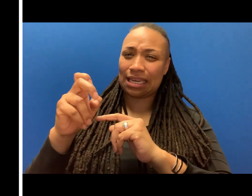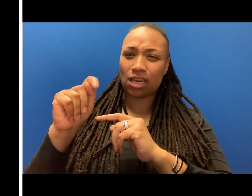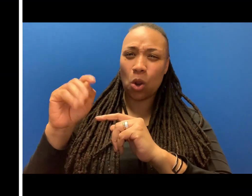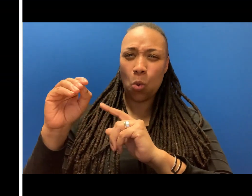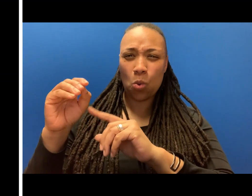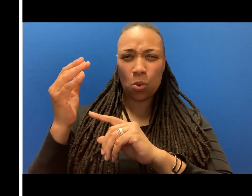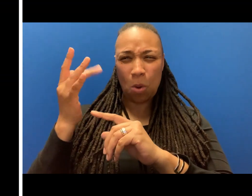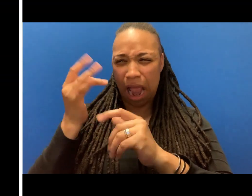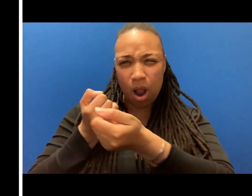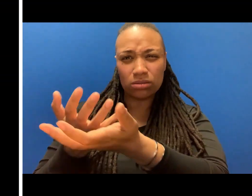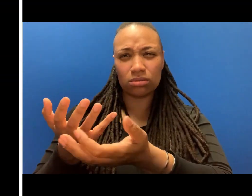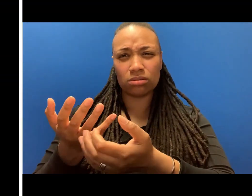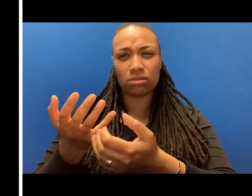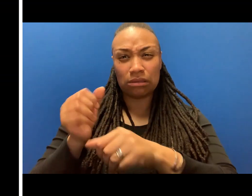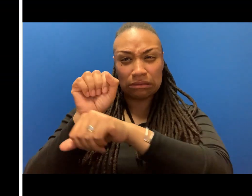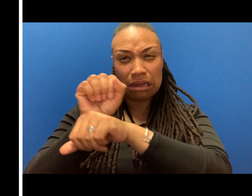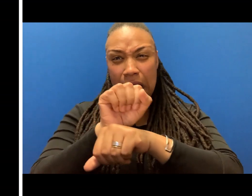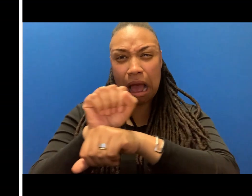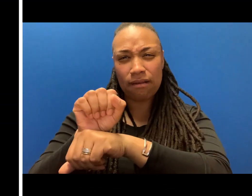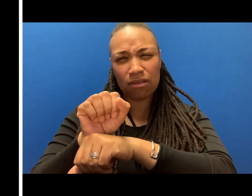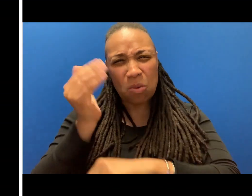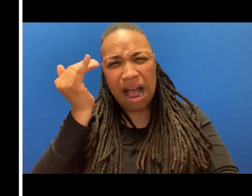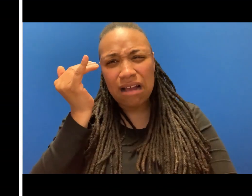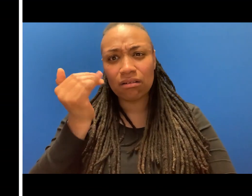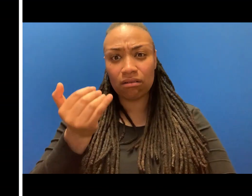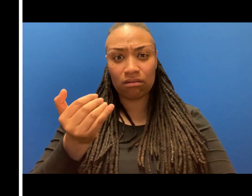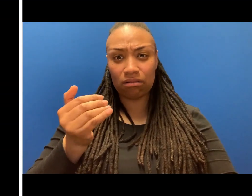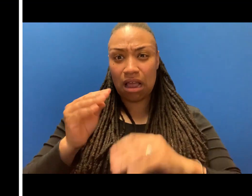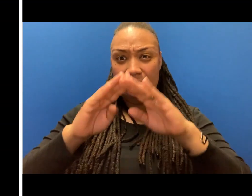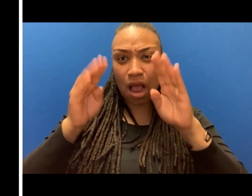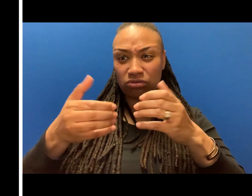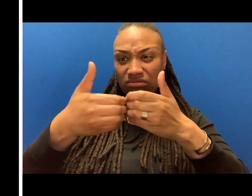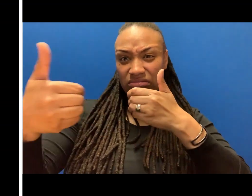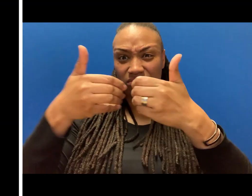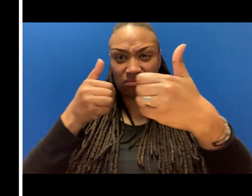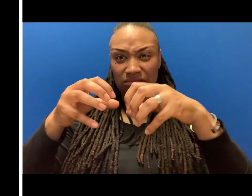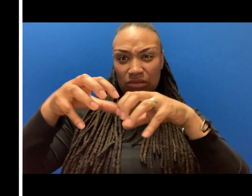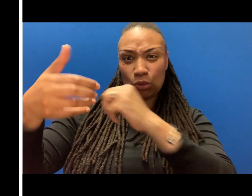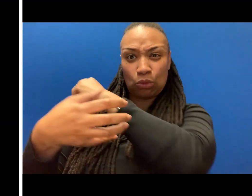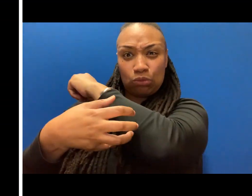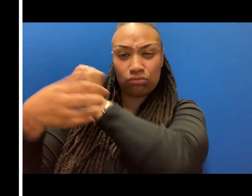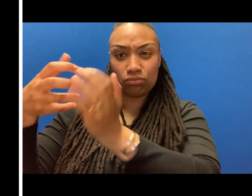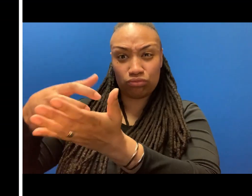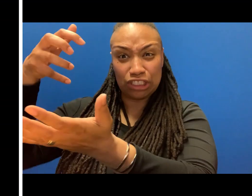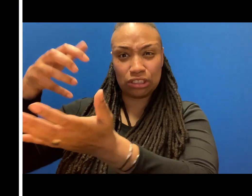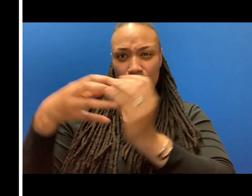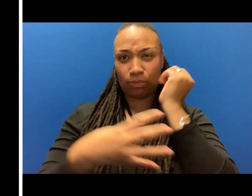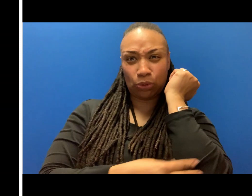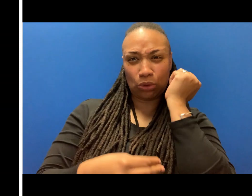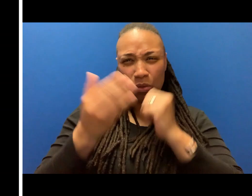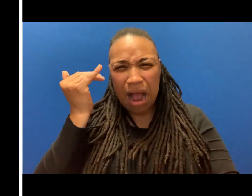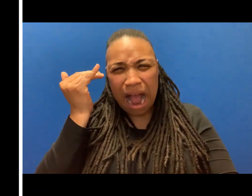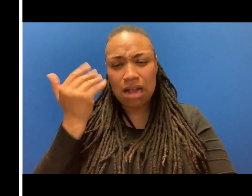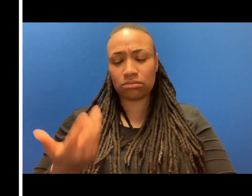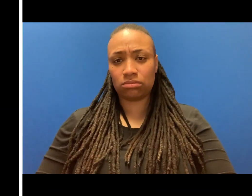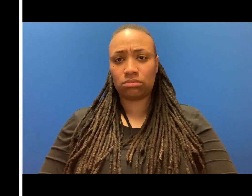The conversation needs to be about why white people created redlining. The conversation needs to be about why white people created